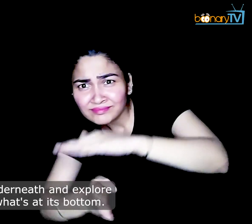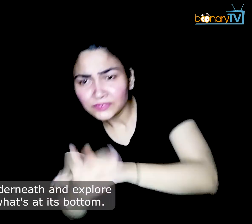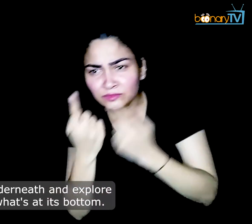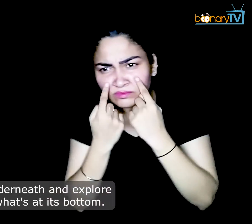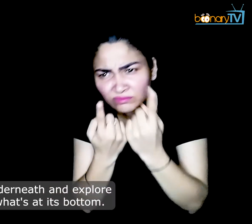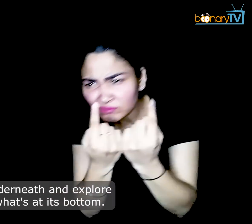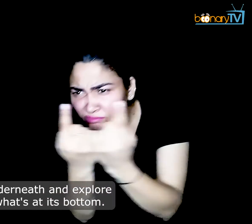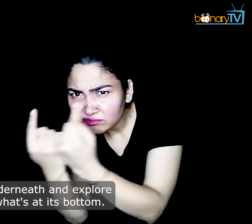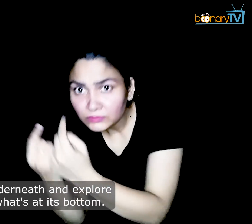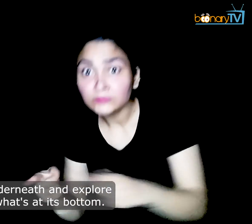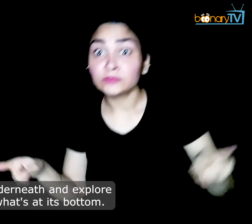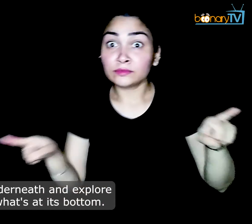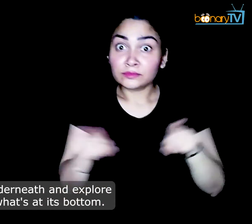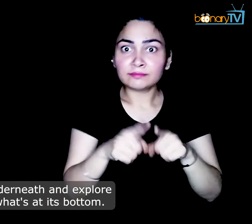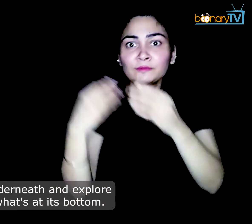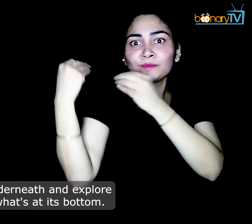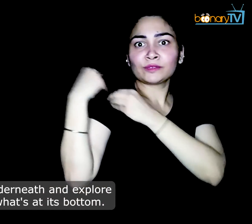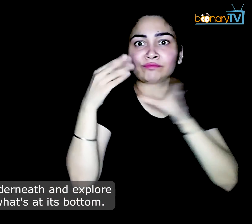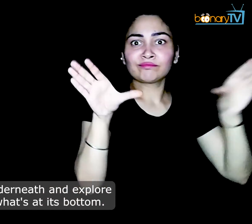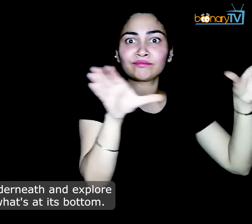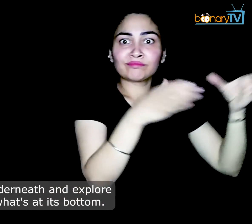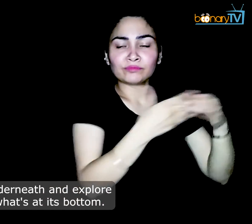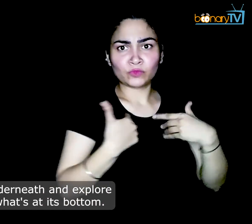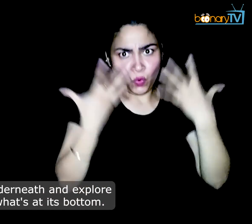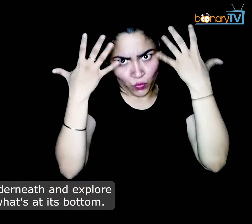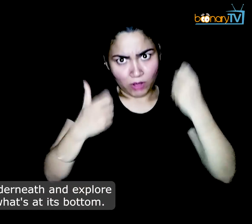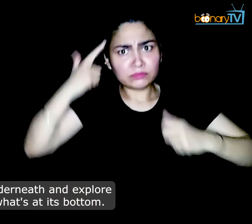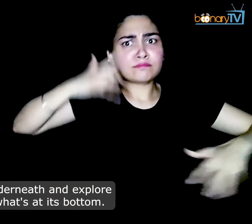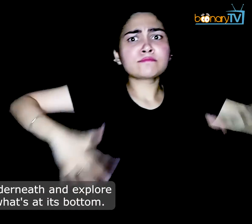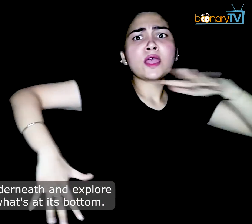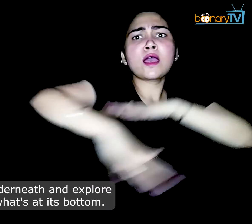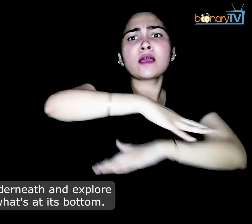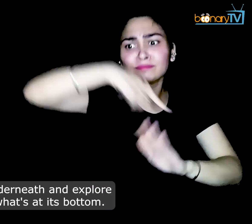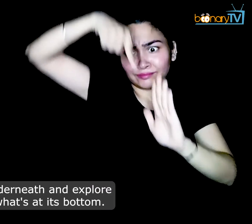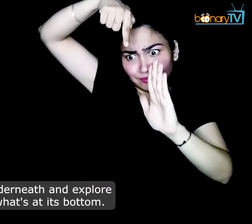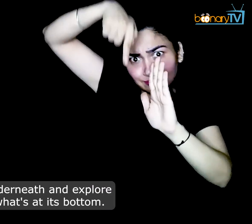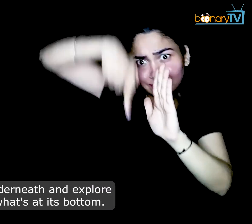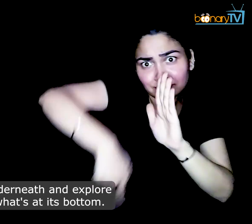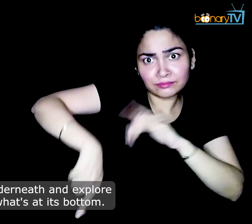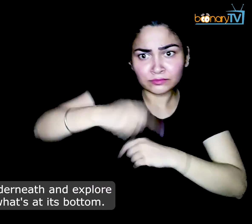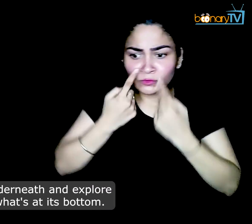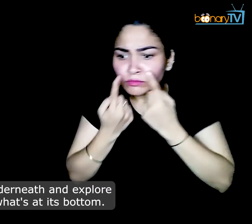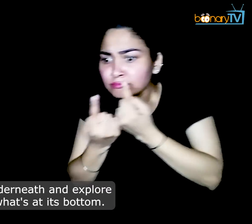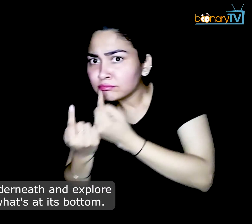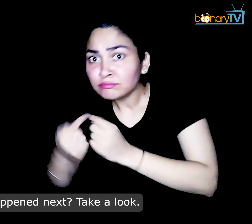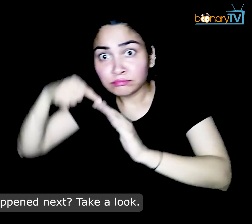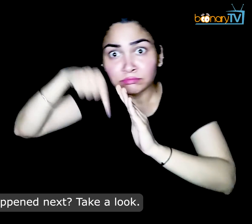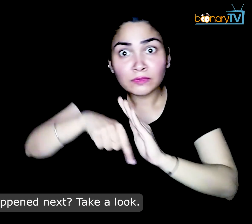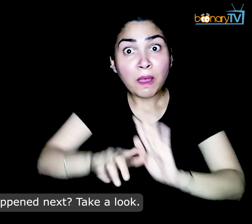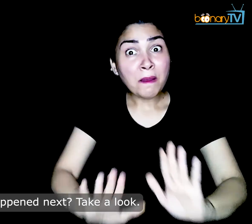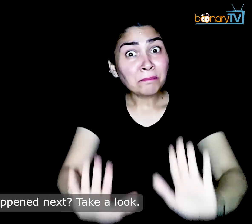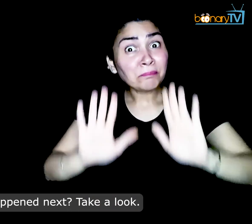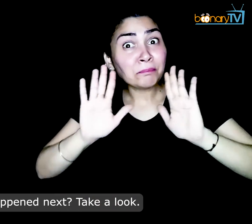underneath and explore what's at its bottom. What happened next?